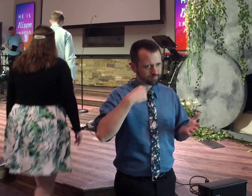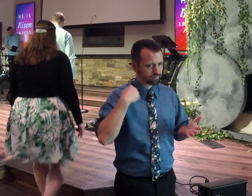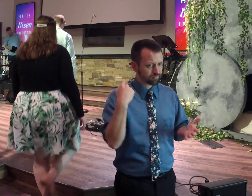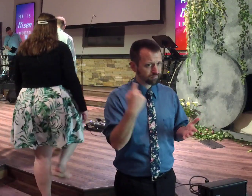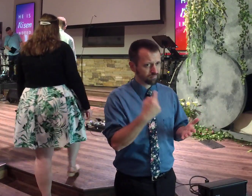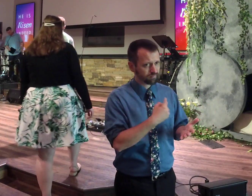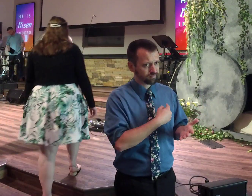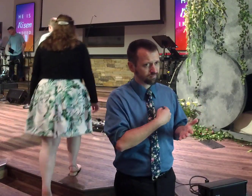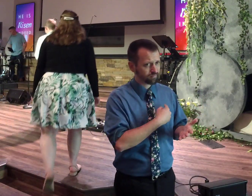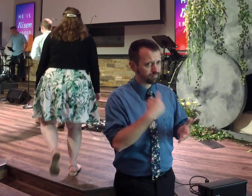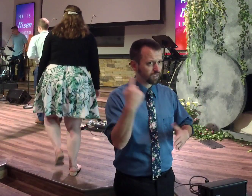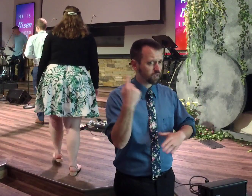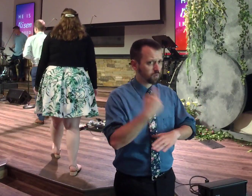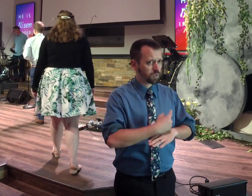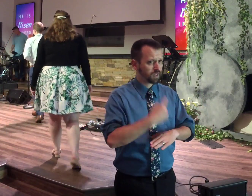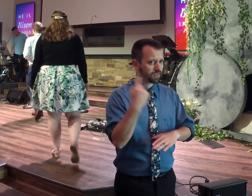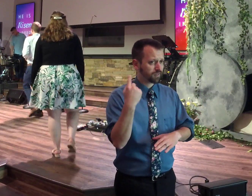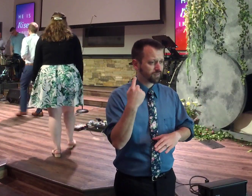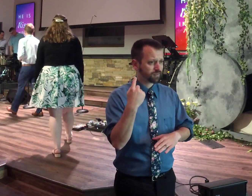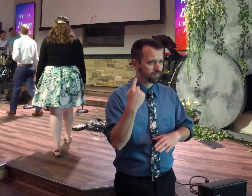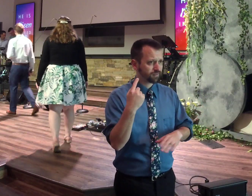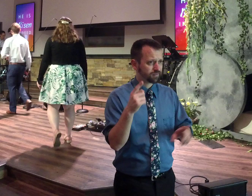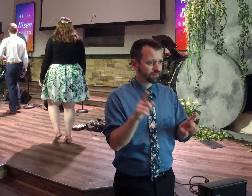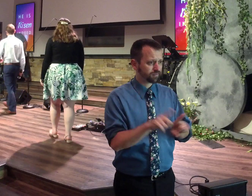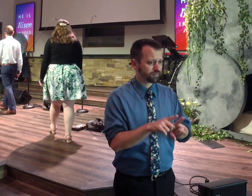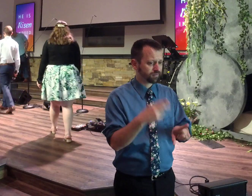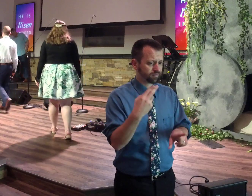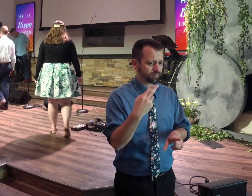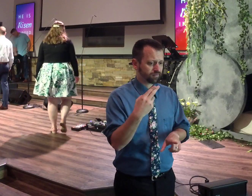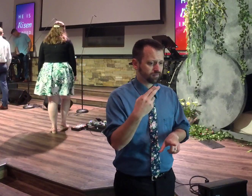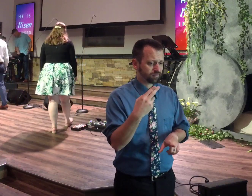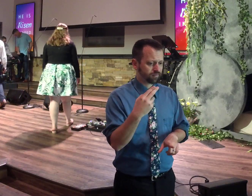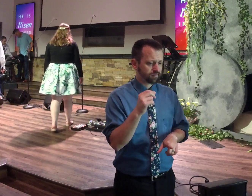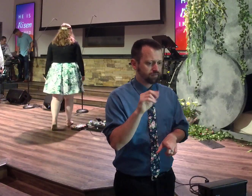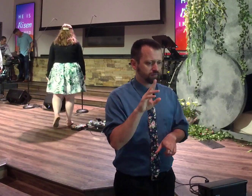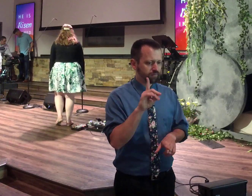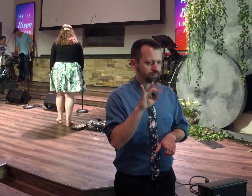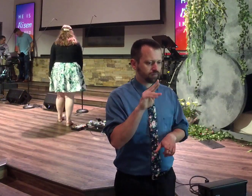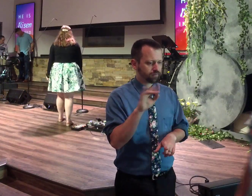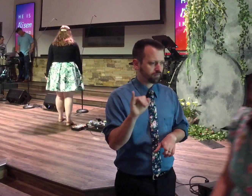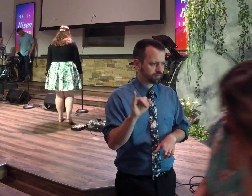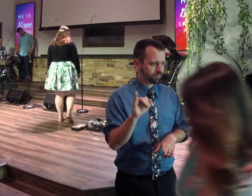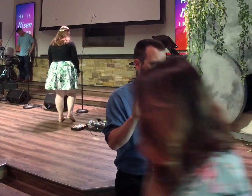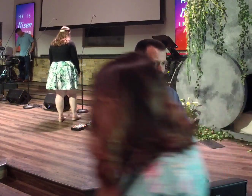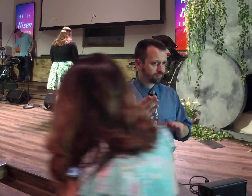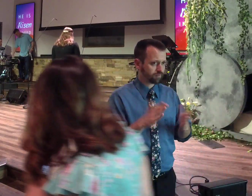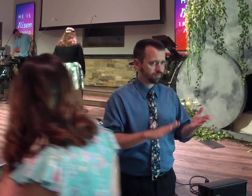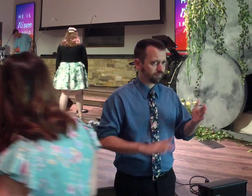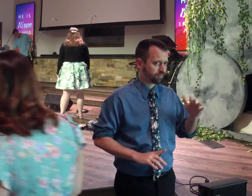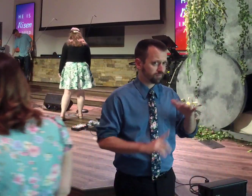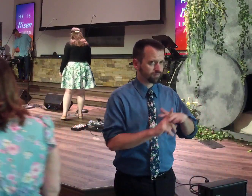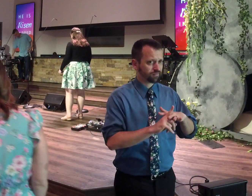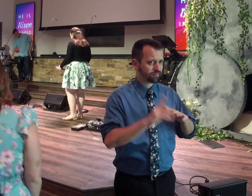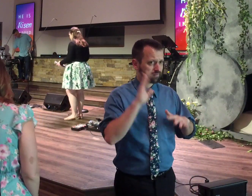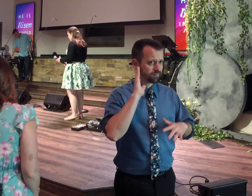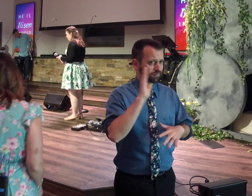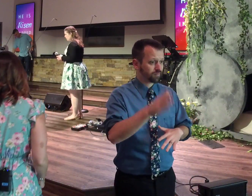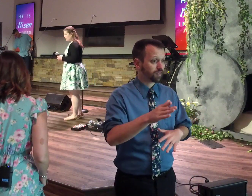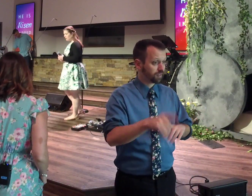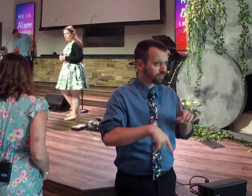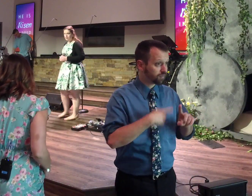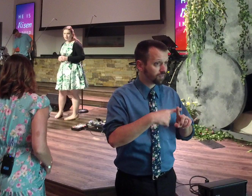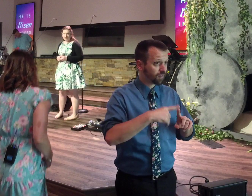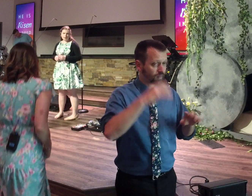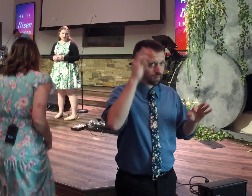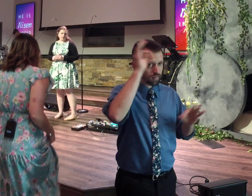Hey, one day, just like Harry Houdini, death is going to come and knock on your door. And we never know when it's going to